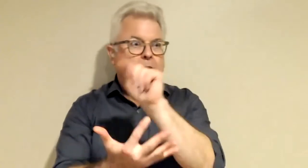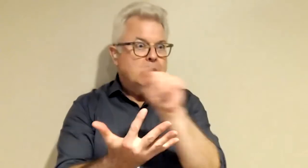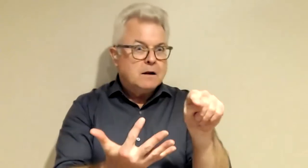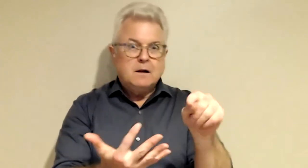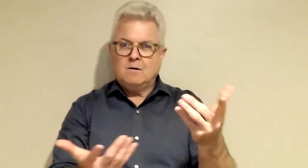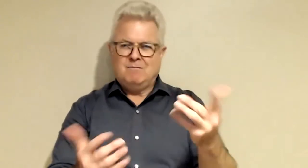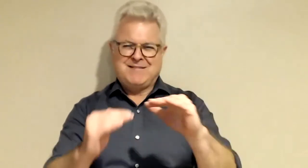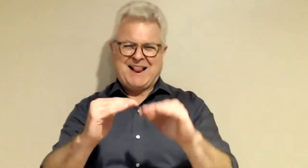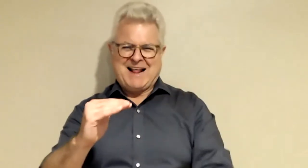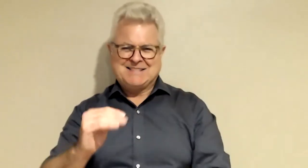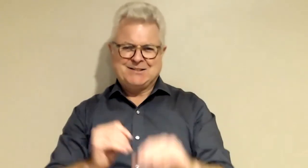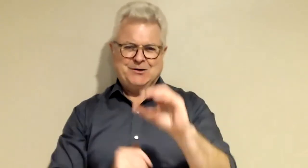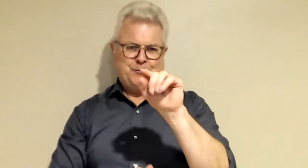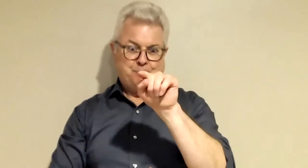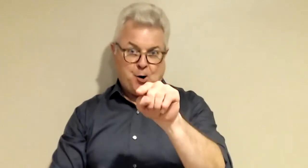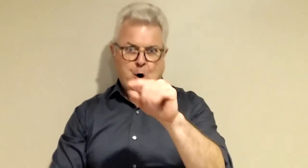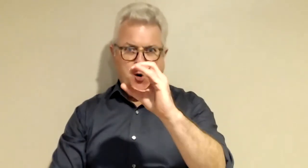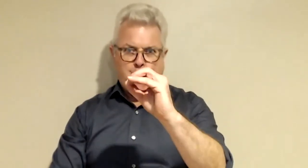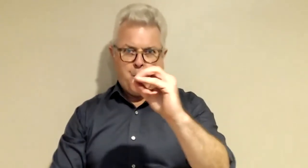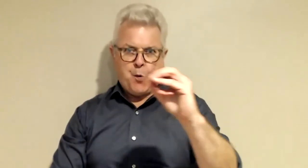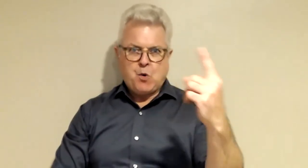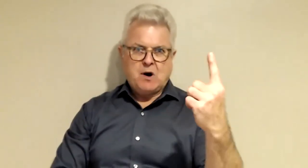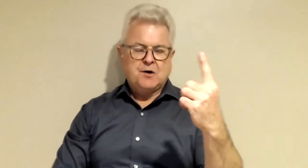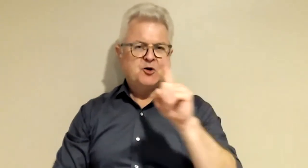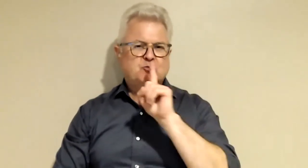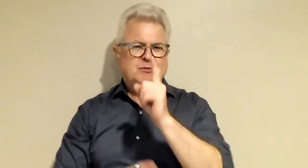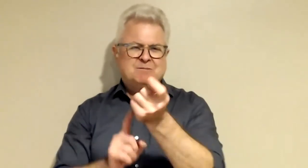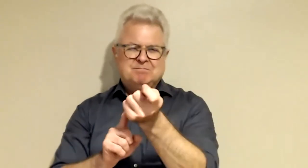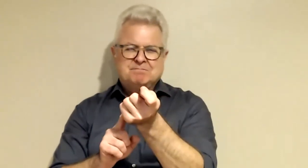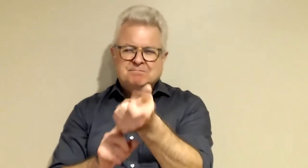you know, getting blood clots or experiencing any, you know, side effects is less than